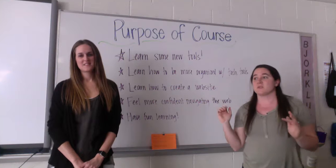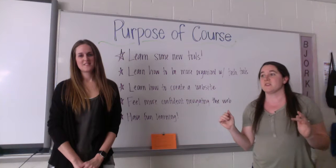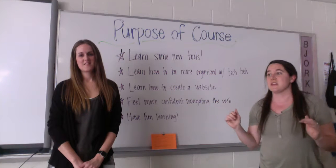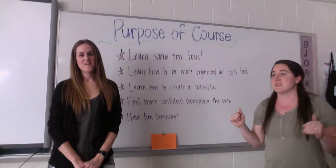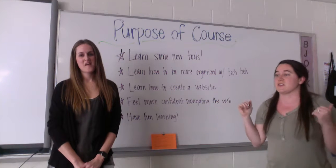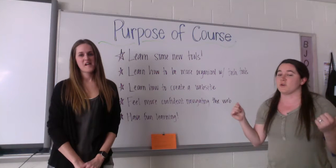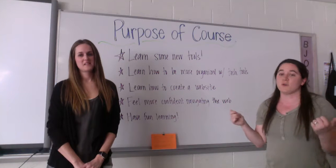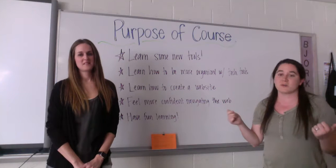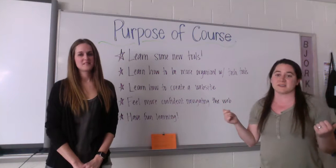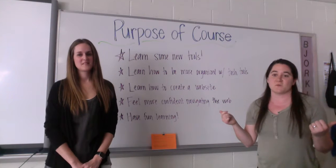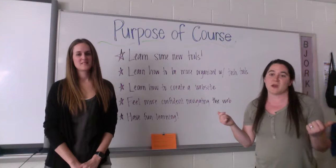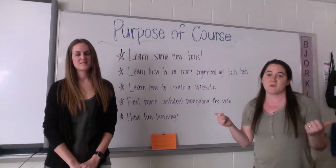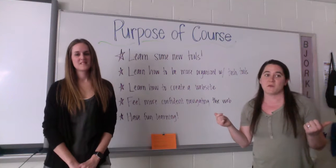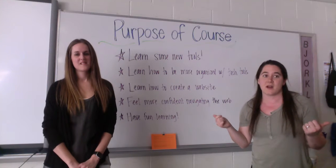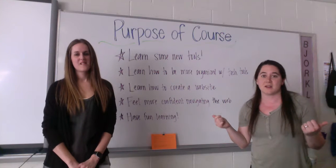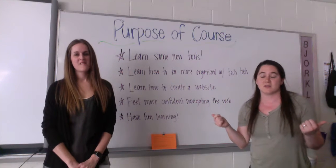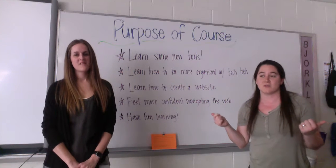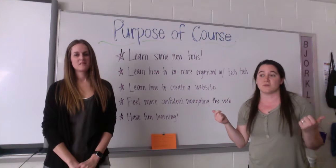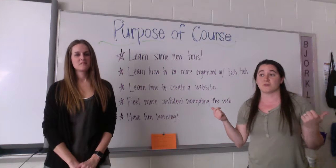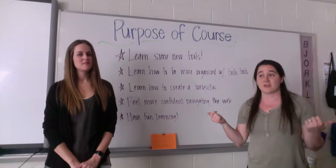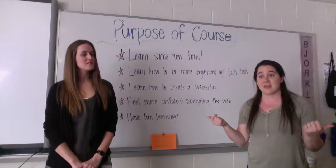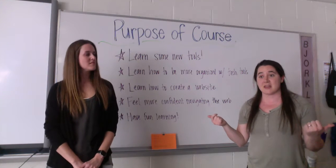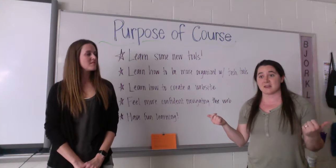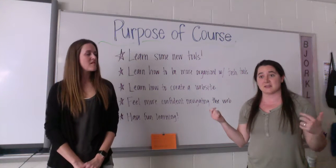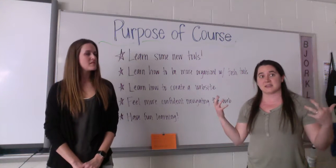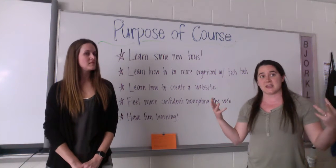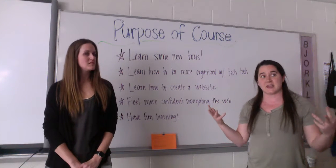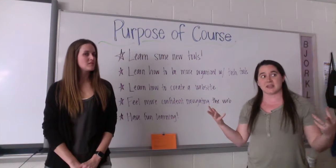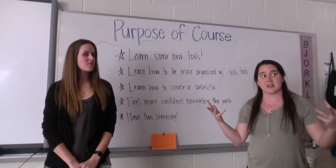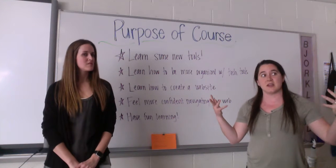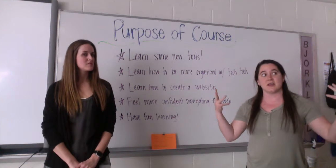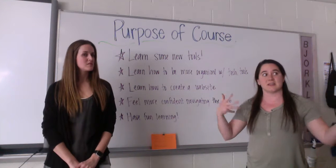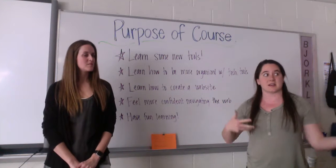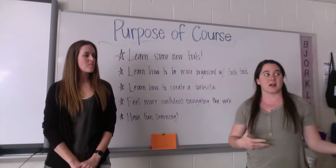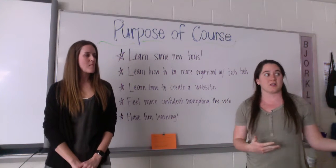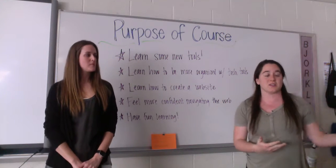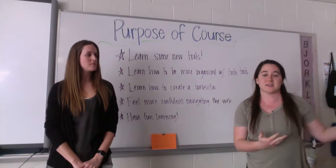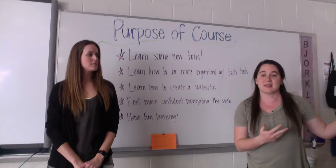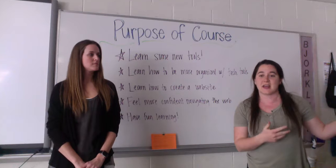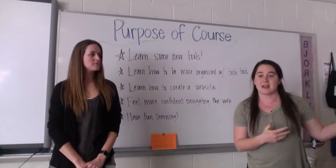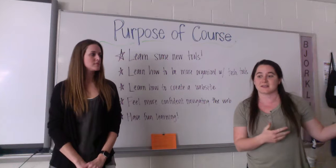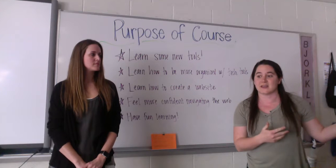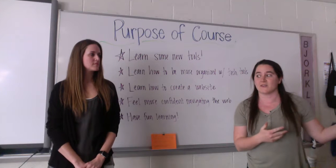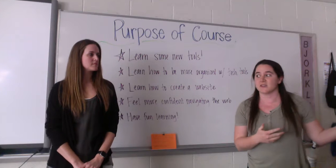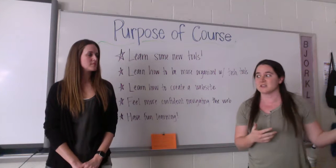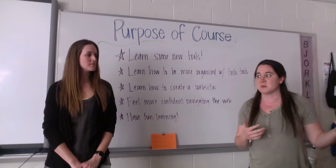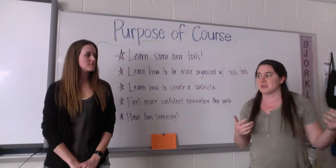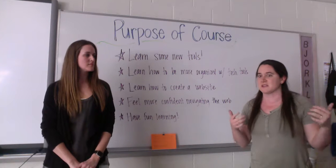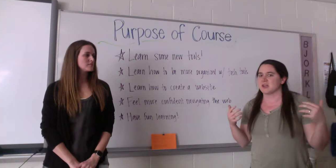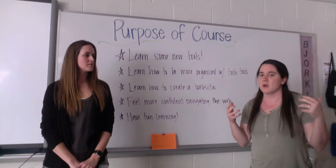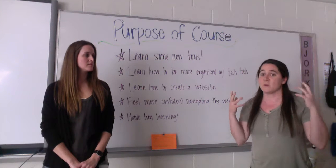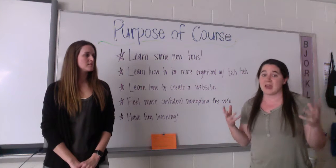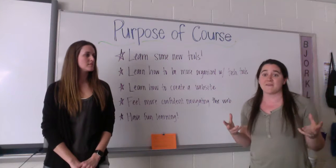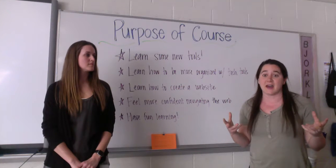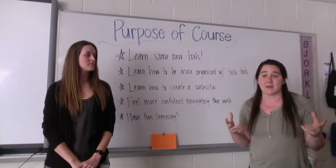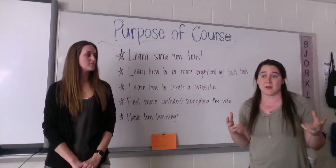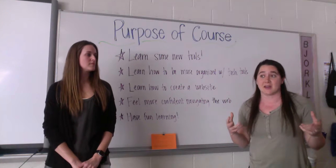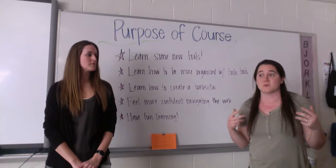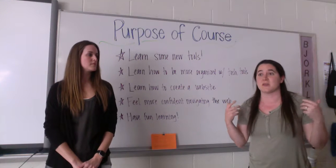really, like, the whole reason why we wanted to create taking technology to that next level is because we have iPads, we